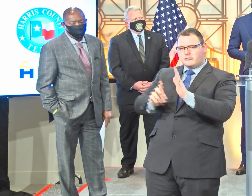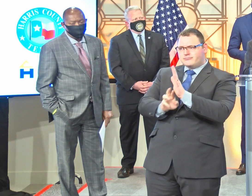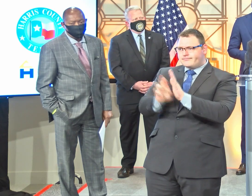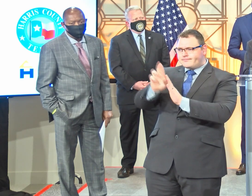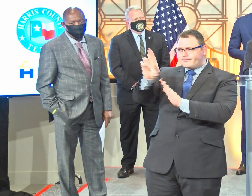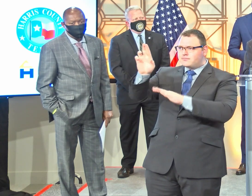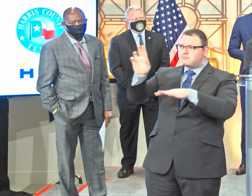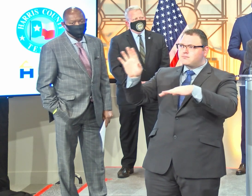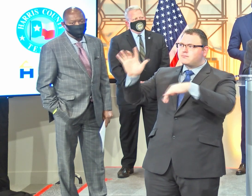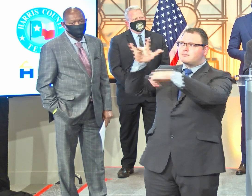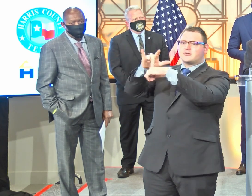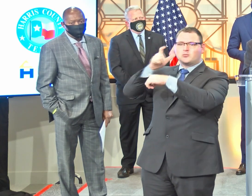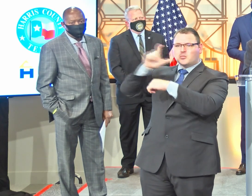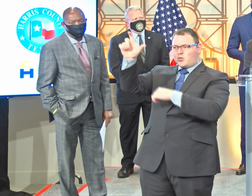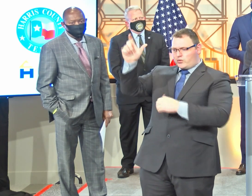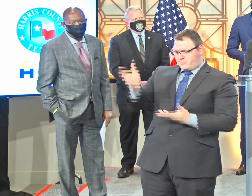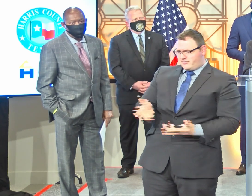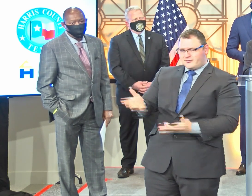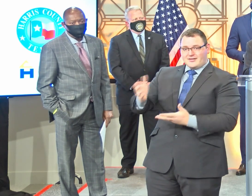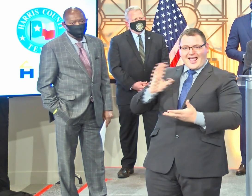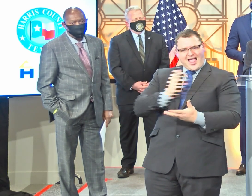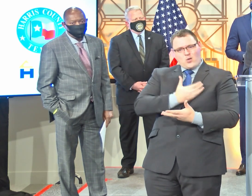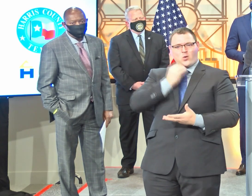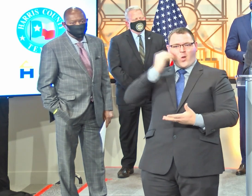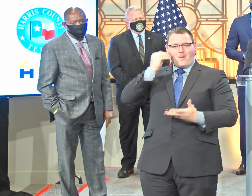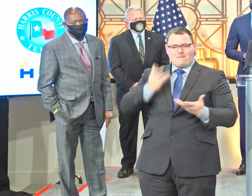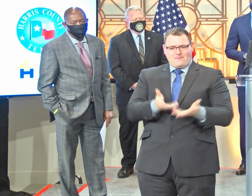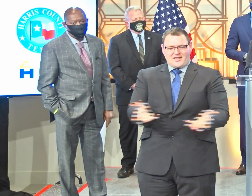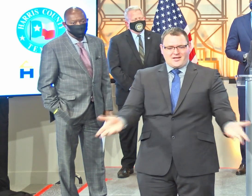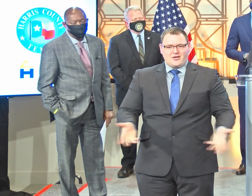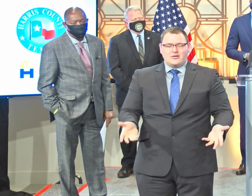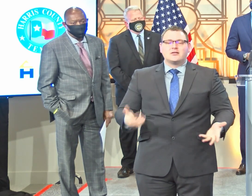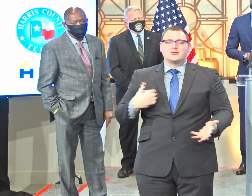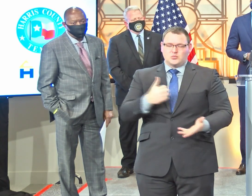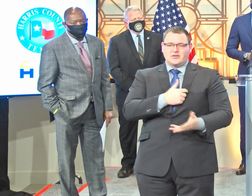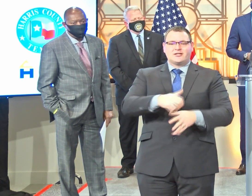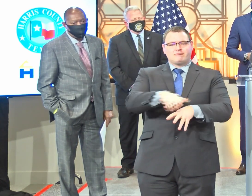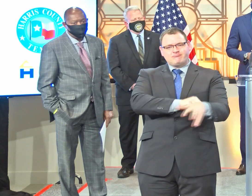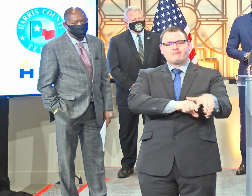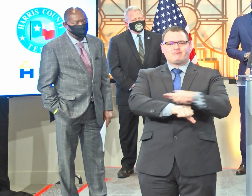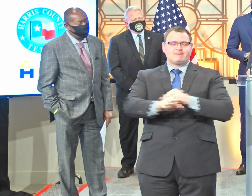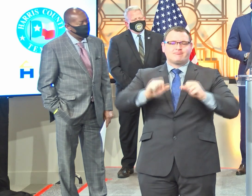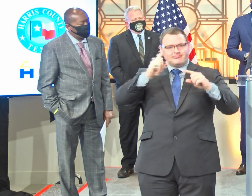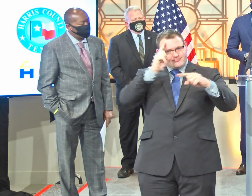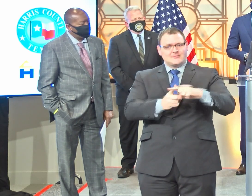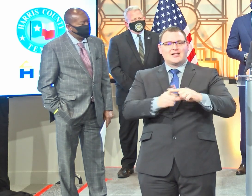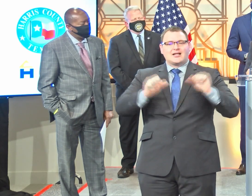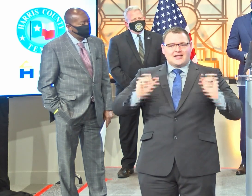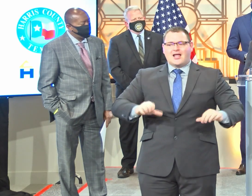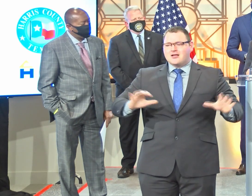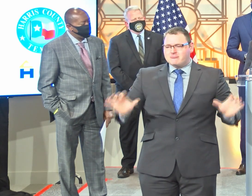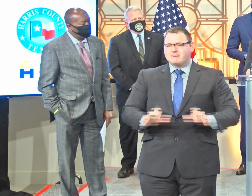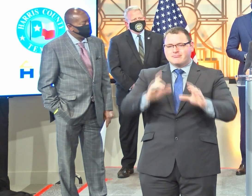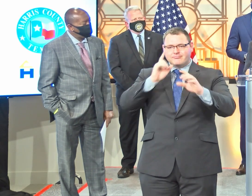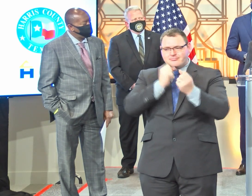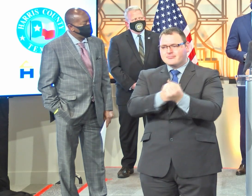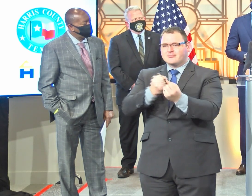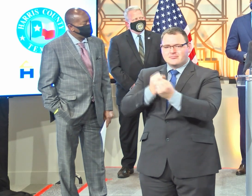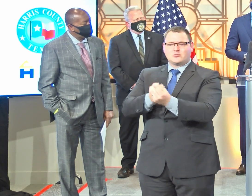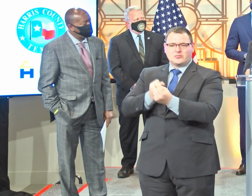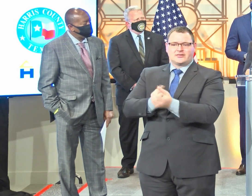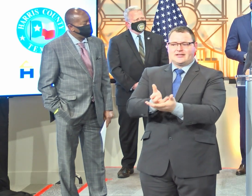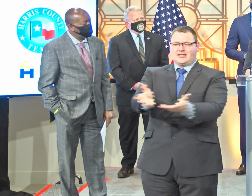to the table, breaking down those walls so that we can deal with an issue that, as Mayor Turner says, knows